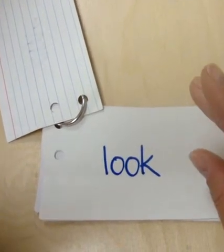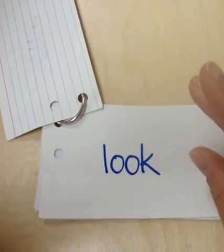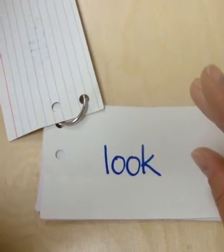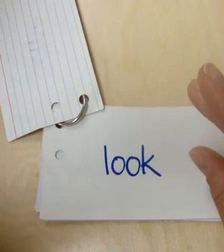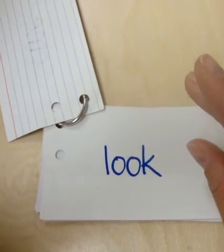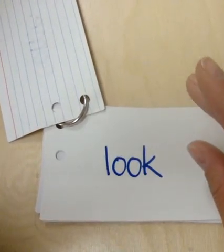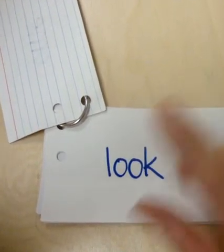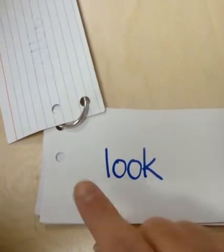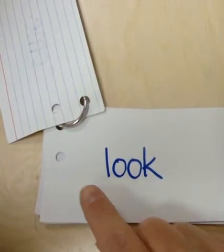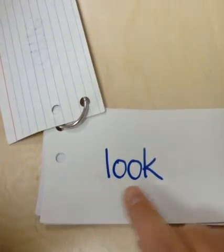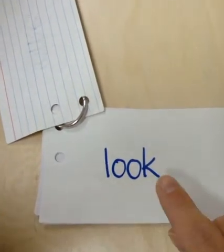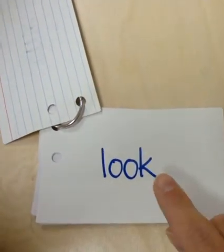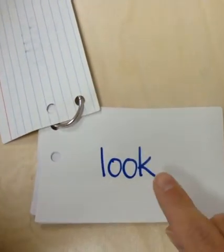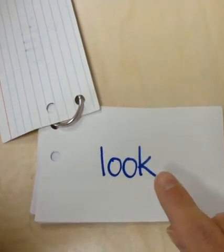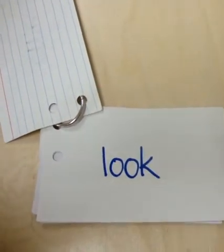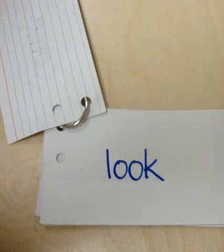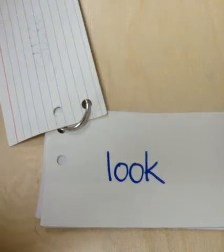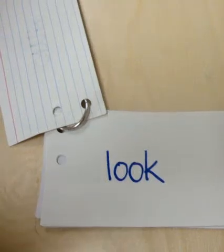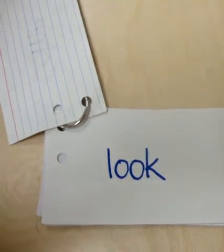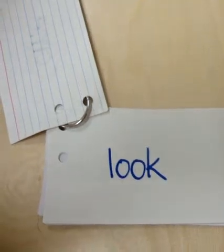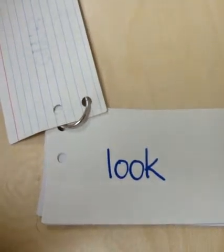L-O-O-K, look.